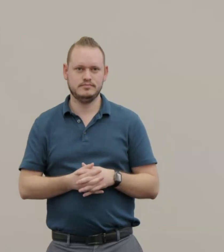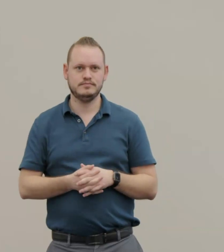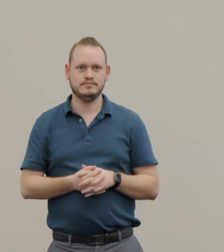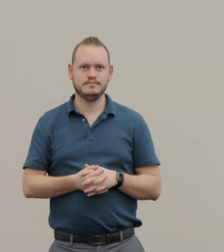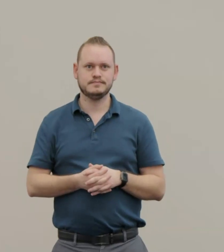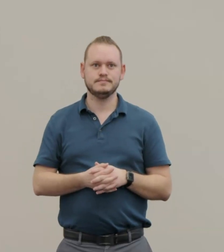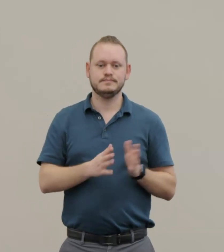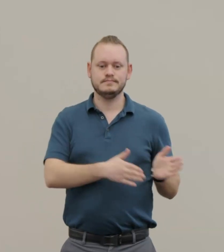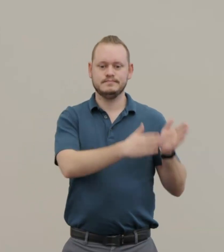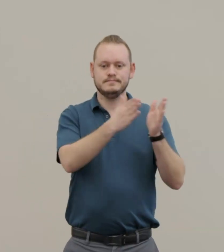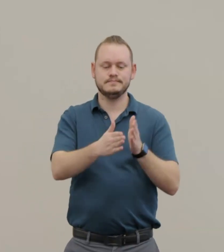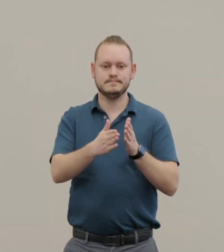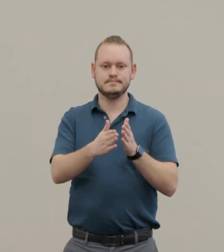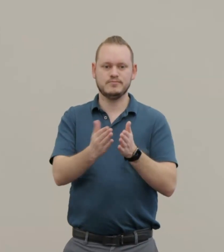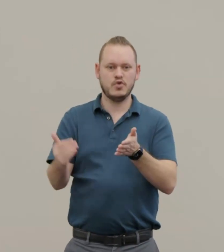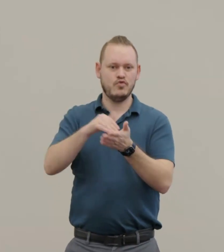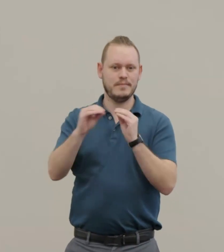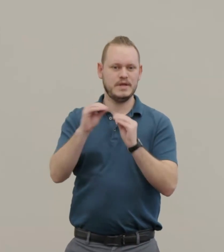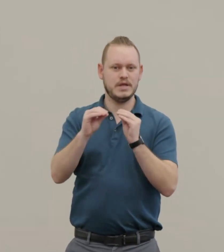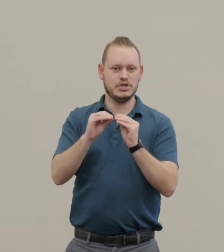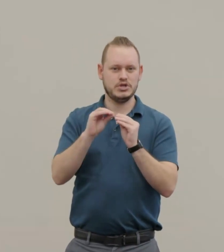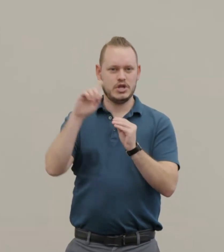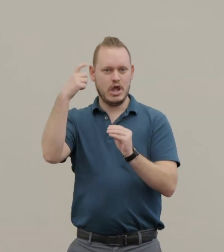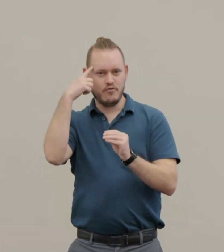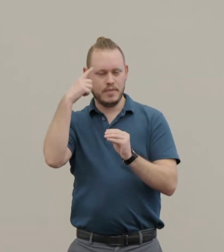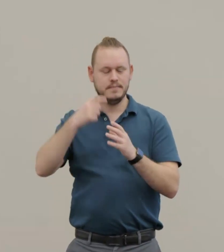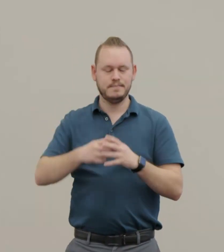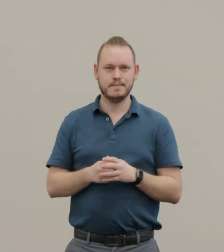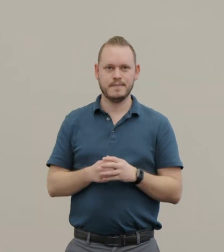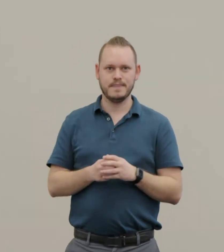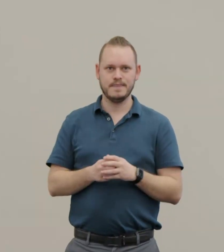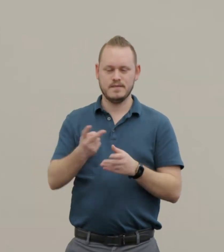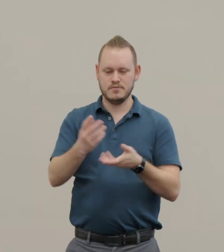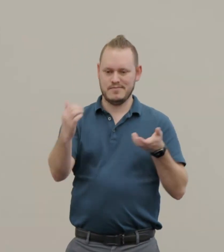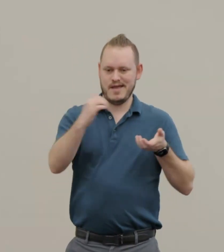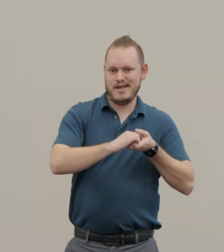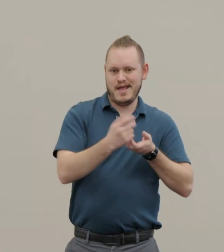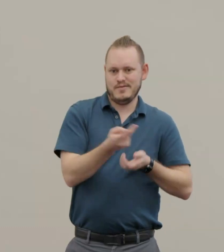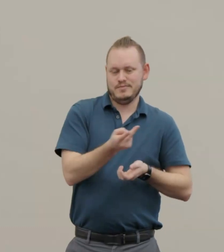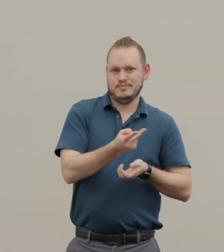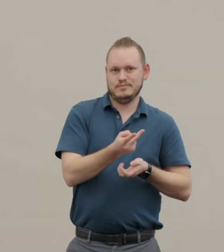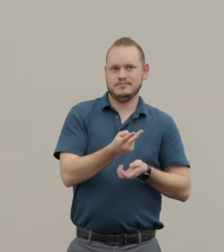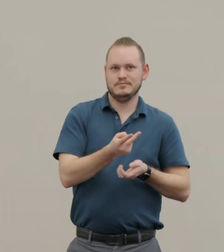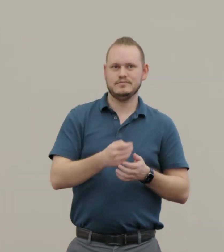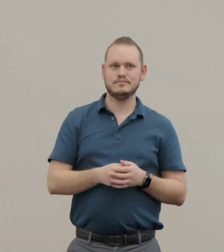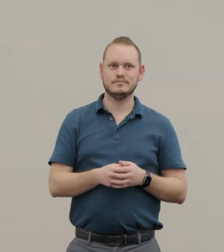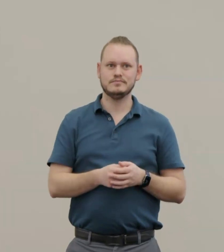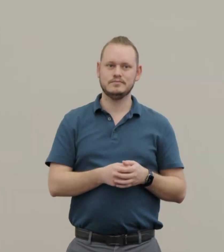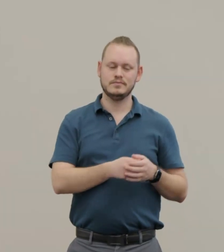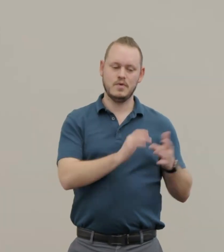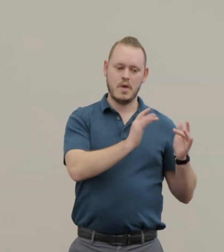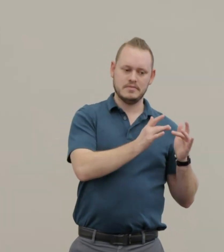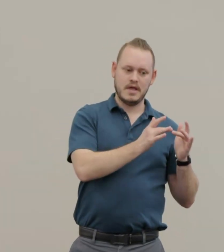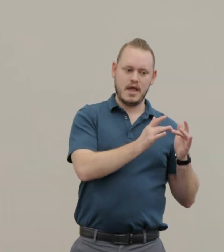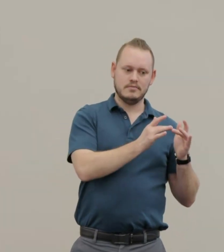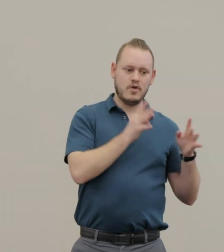We also are going to talk about remediation governance. Those kind of go hand in hand, the website architecture talk track and the remediation side of